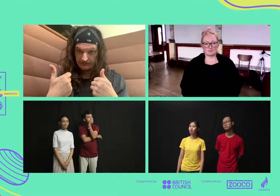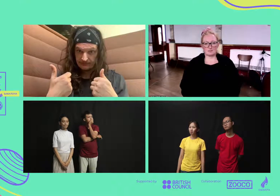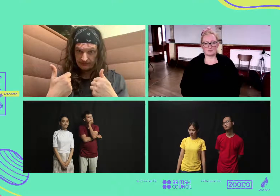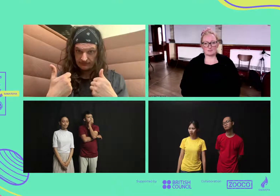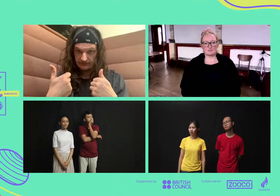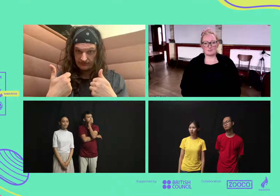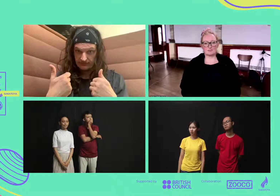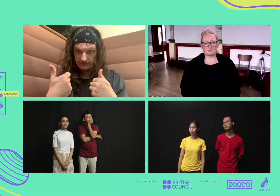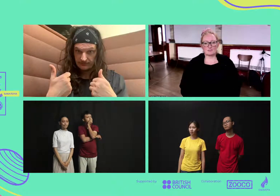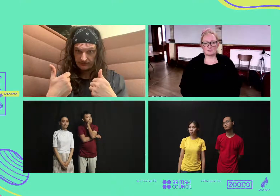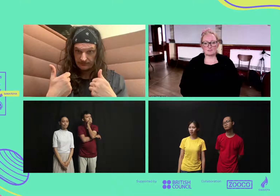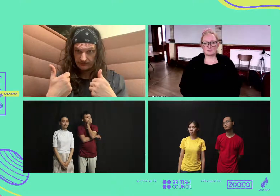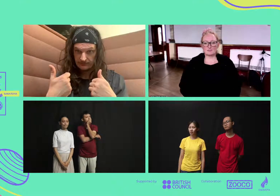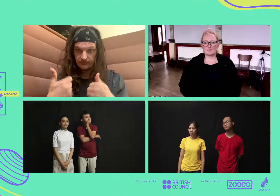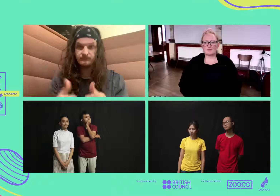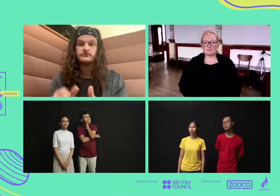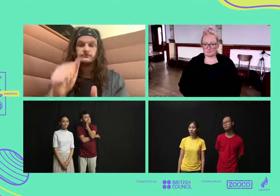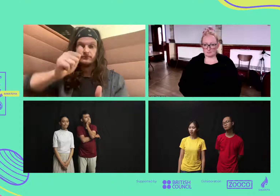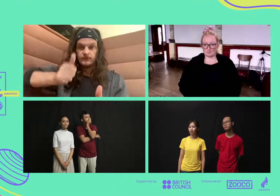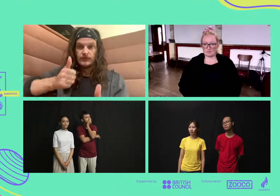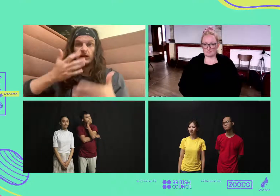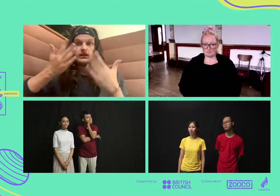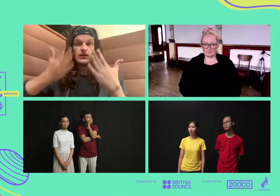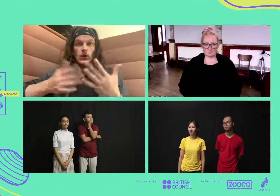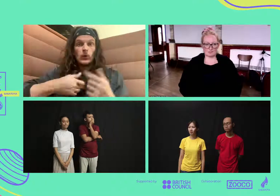Okay, so was that clear? Did you sort of understand what I was doing there?